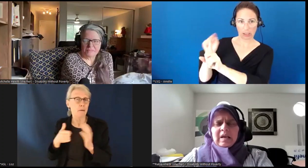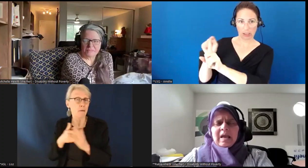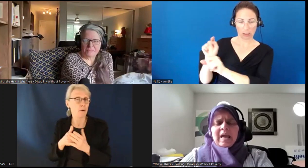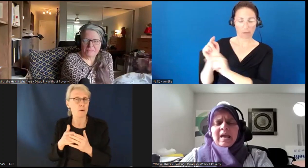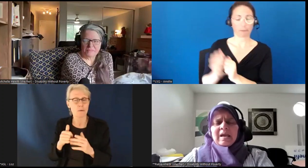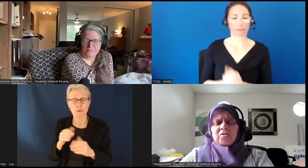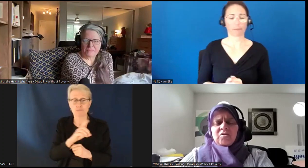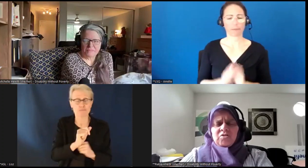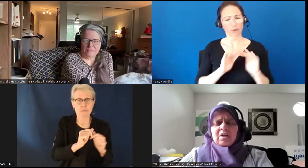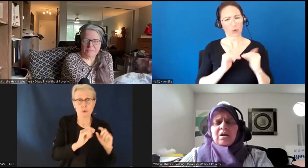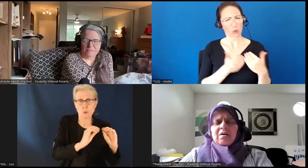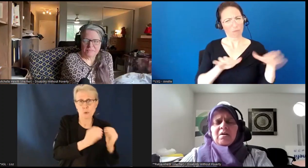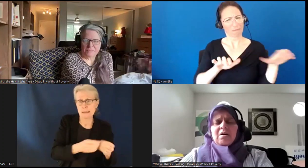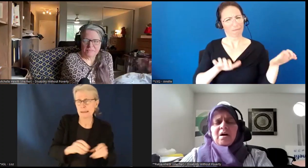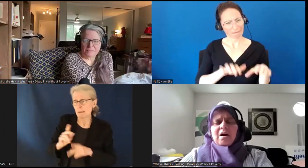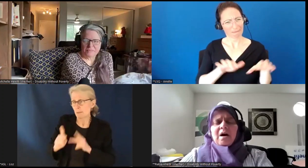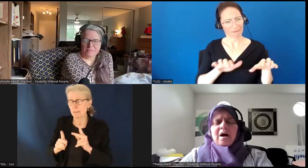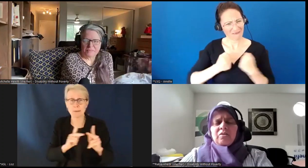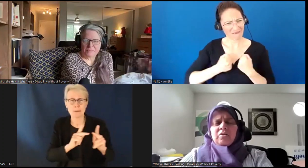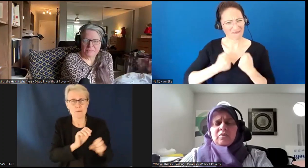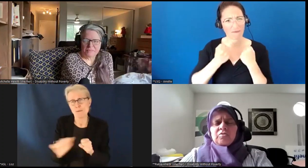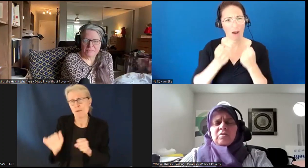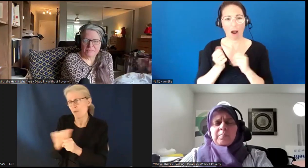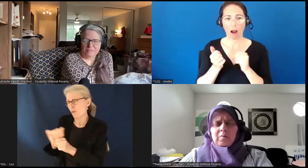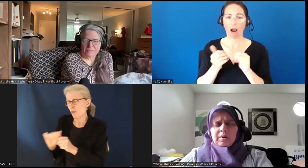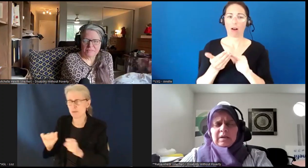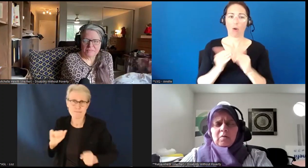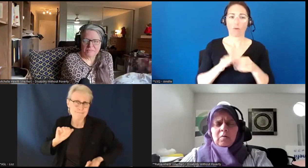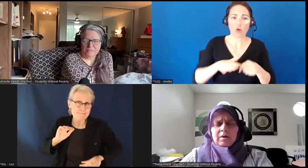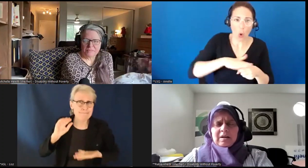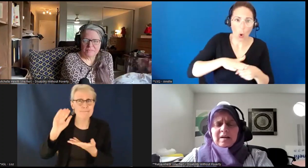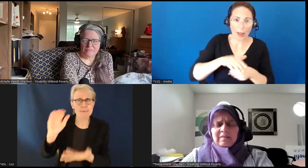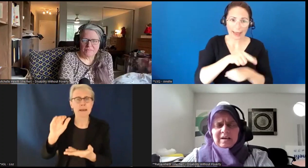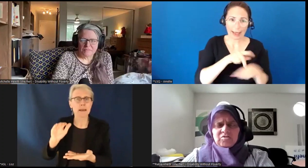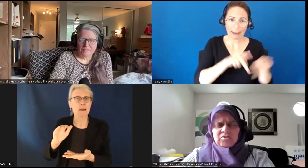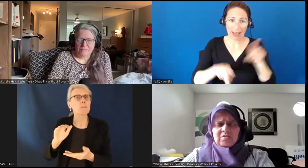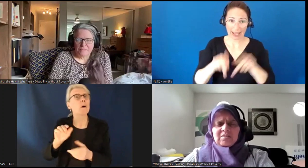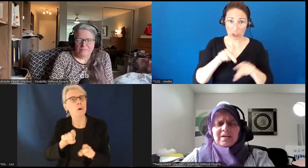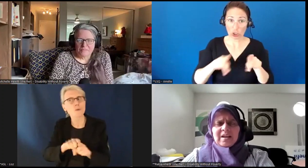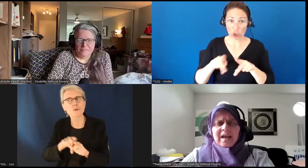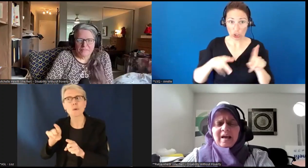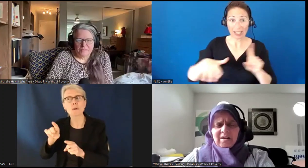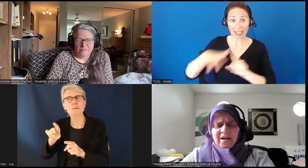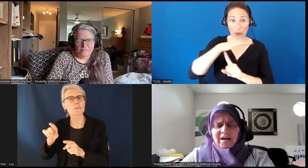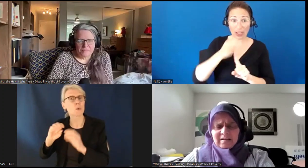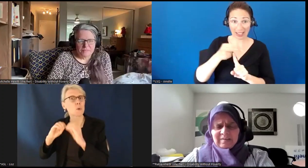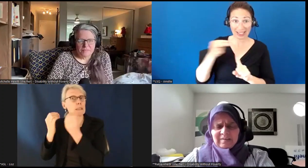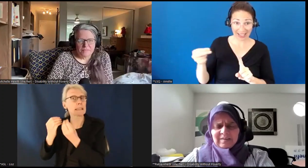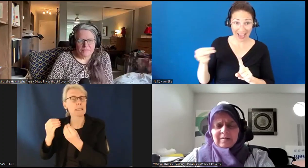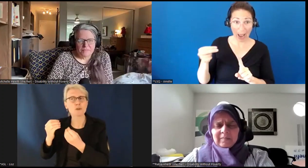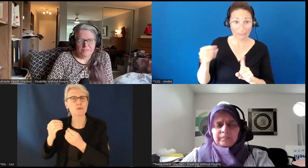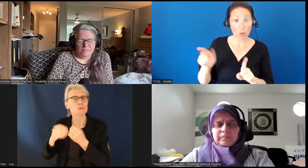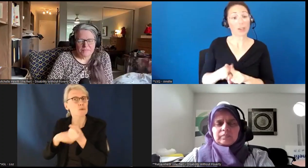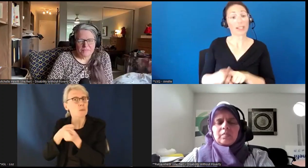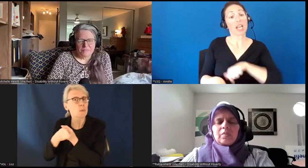community and other supporting organizations and allies,